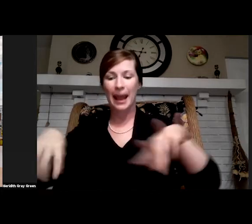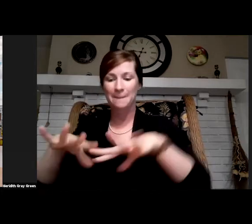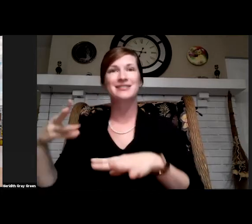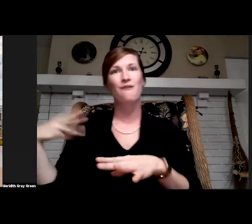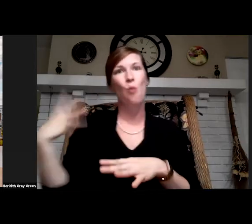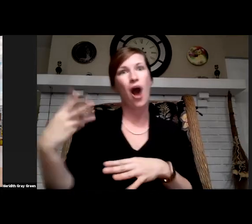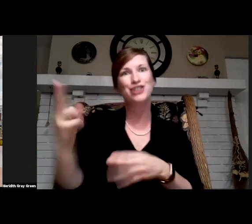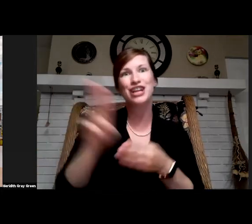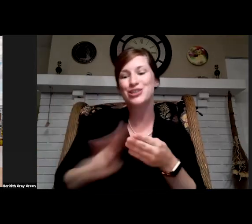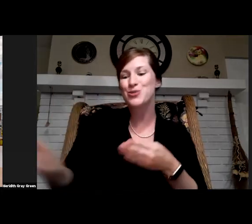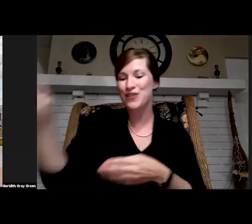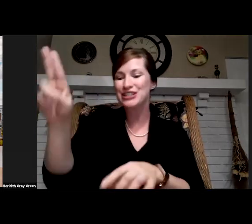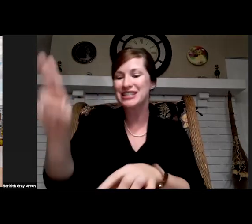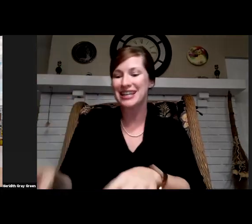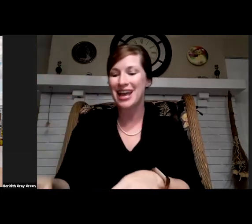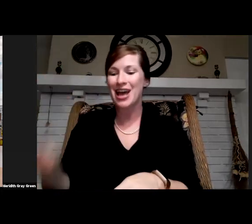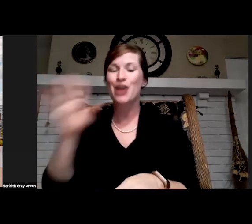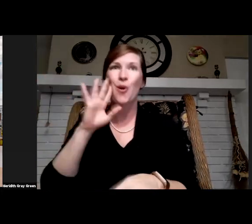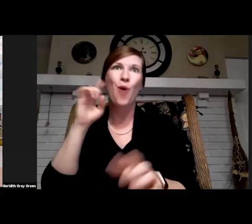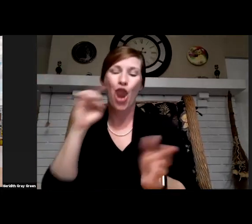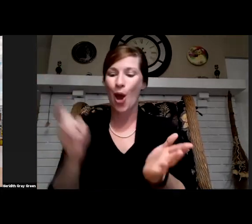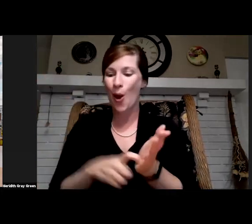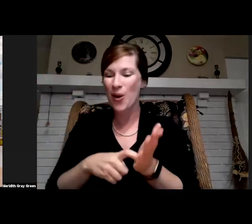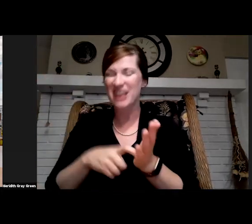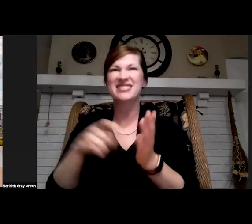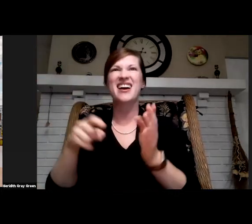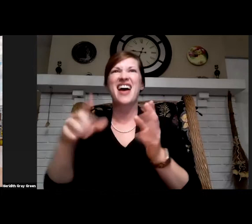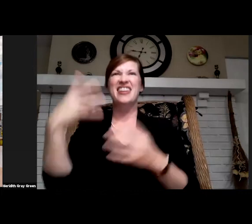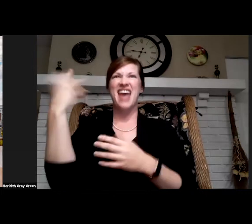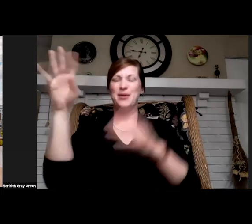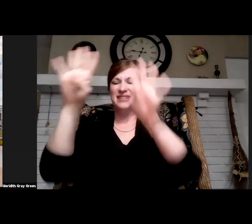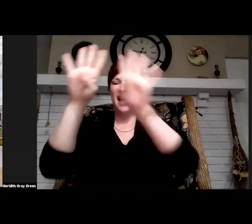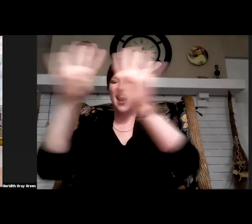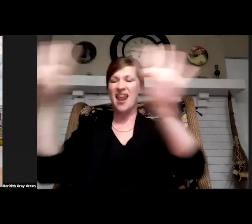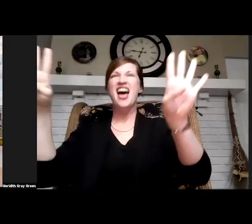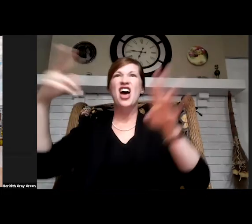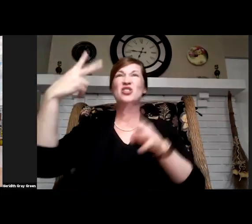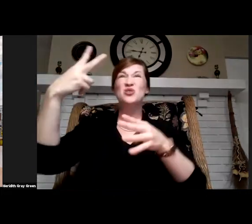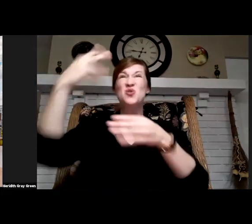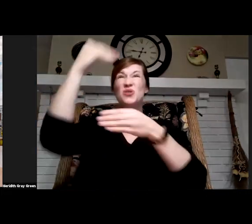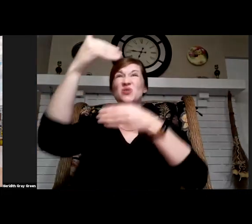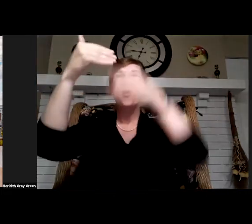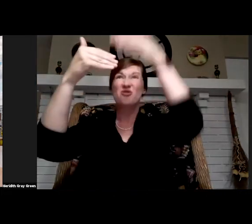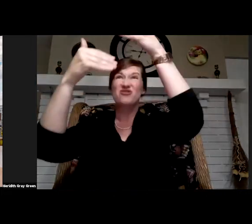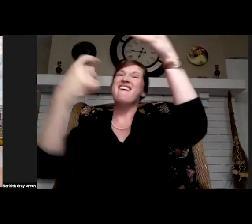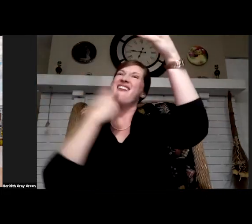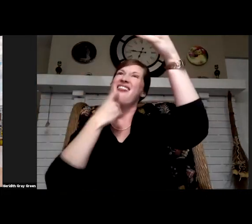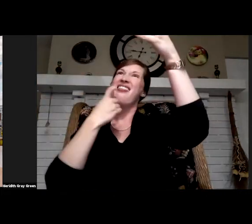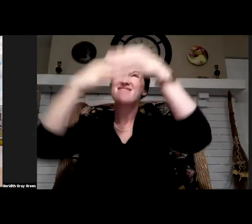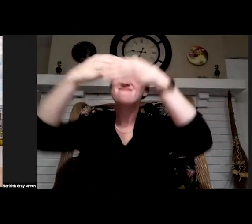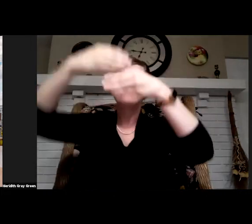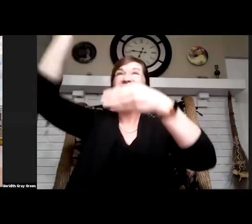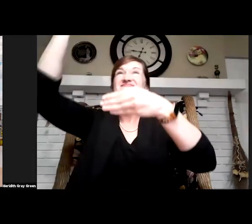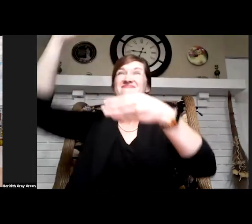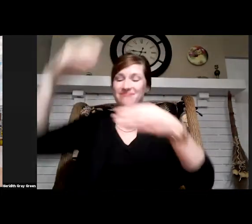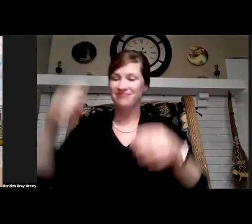So when you walk up to the museum on the campus of Washington University, you will notice that outside